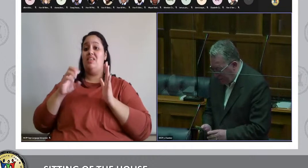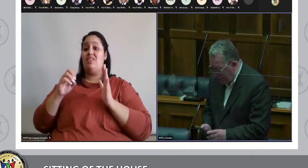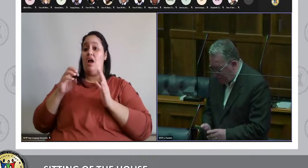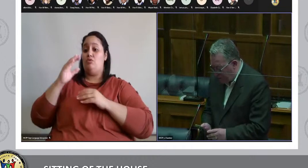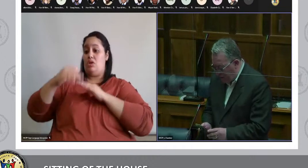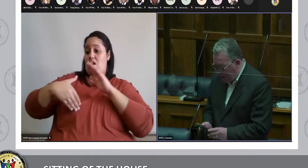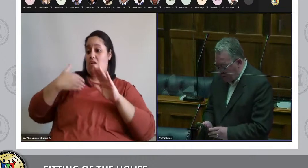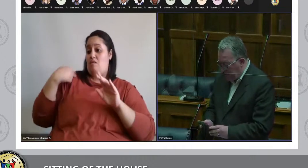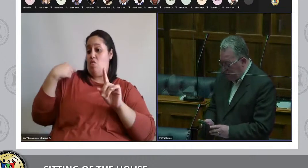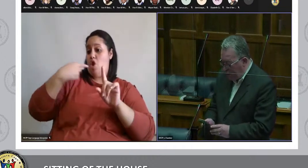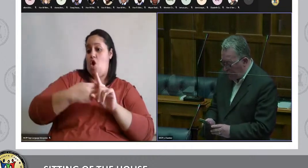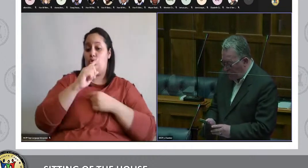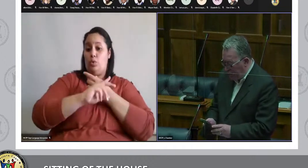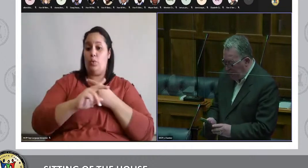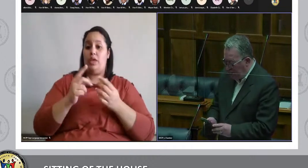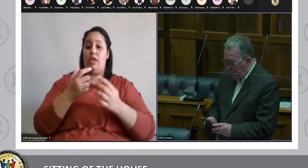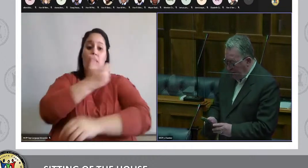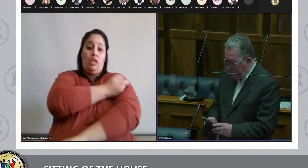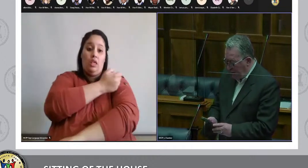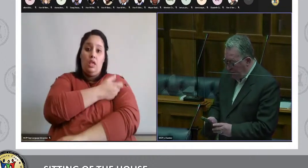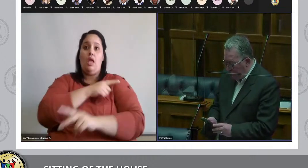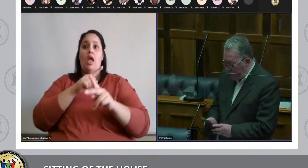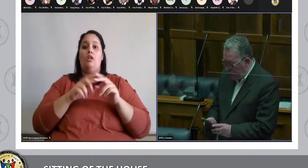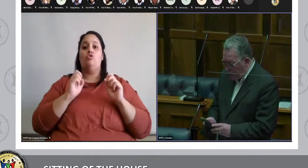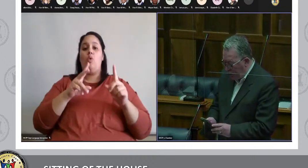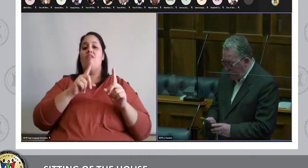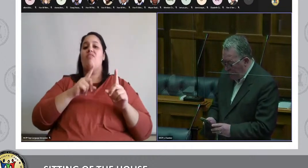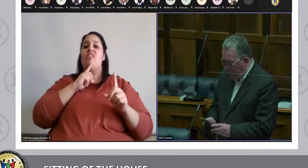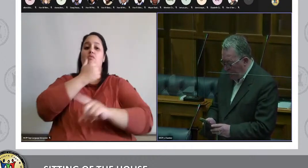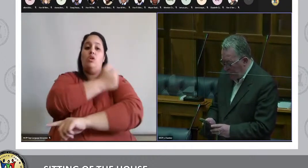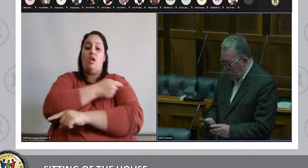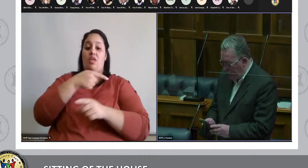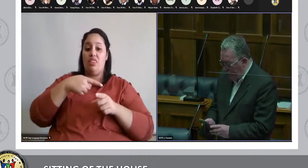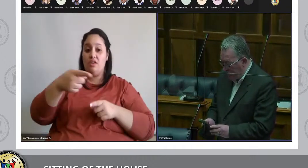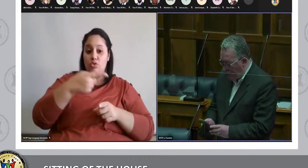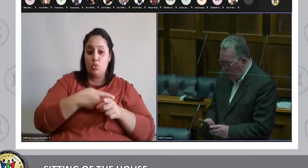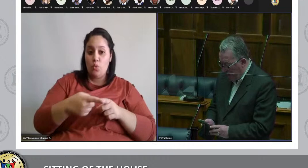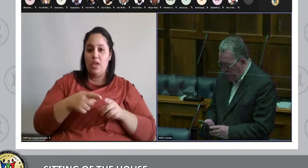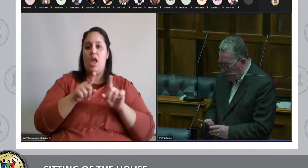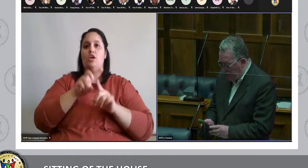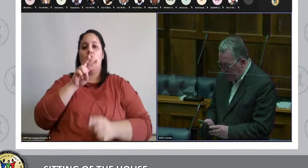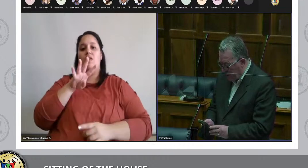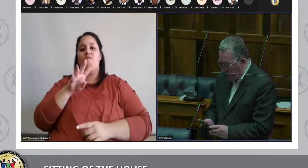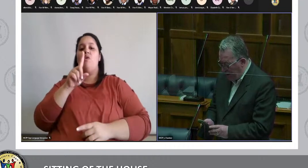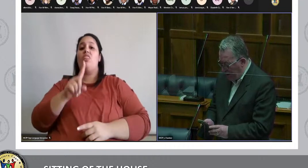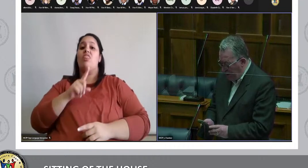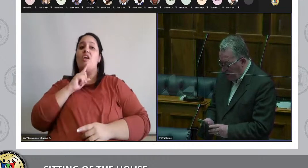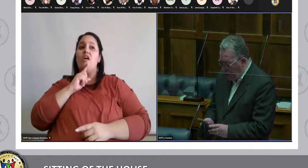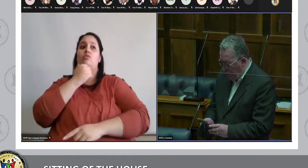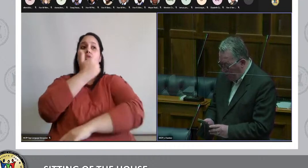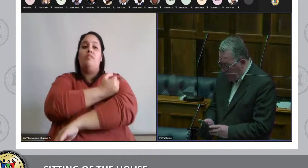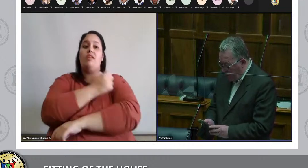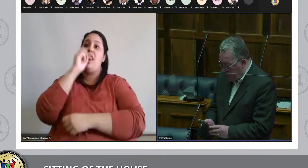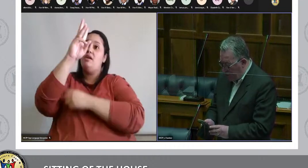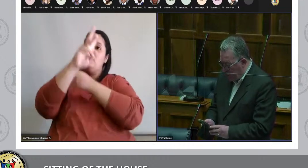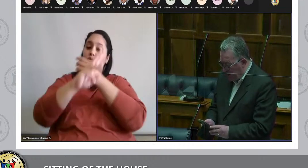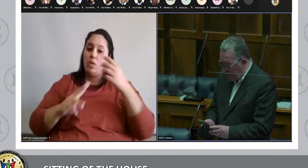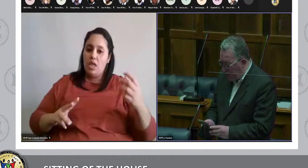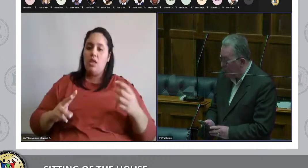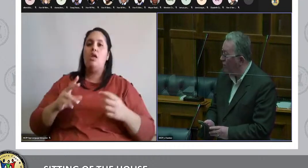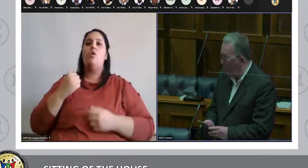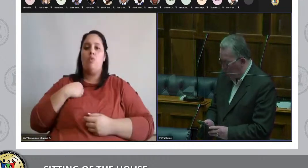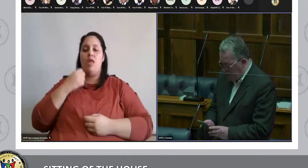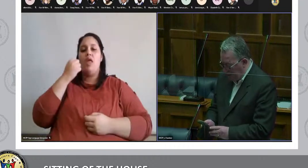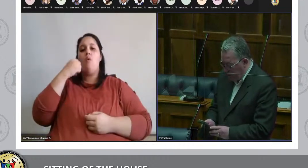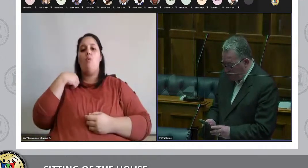proposed 12,000 jabs per day this week and an envisaged 24,000 jabs on average next week, we will be watching